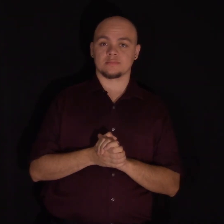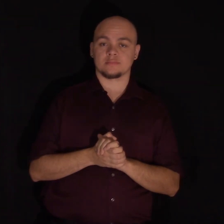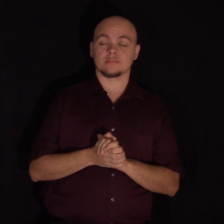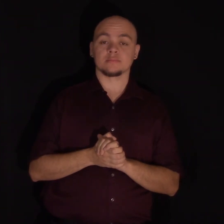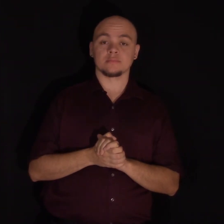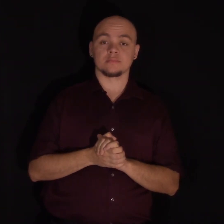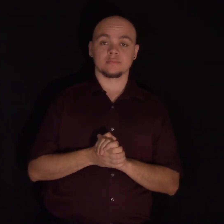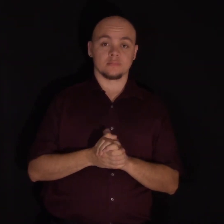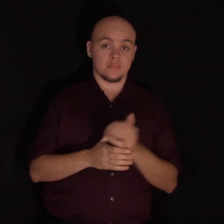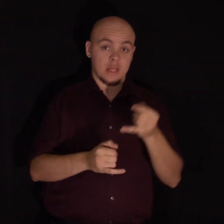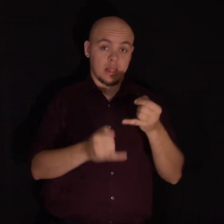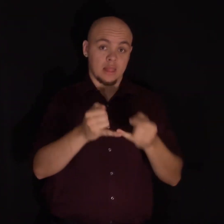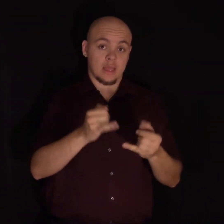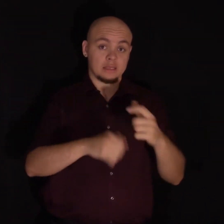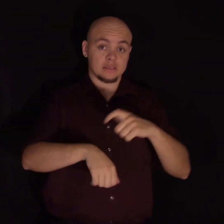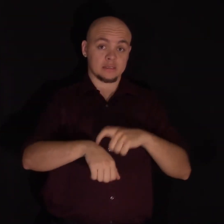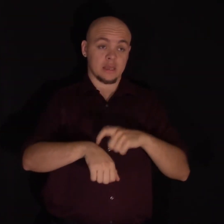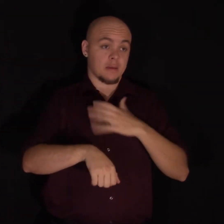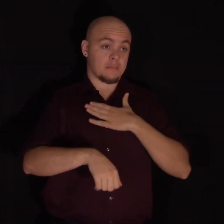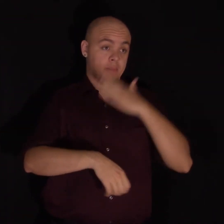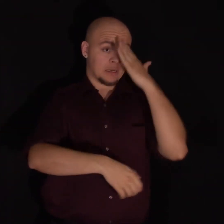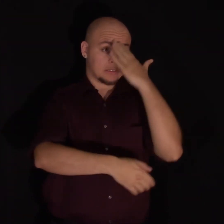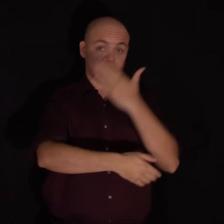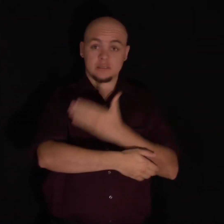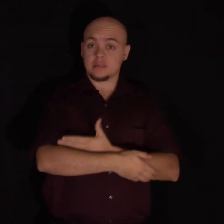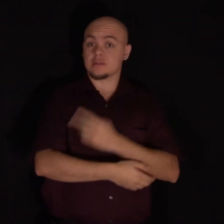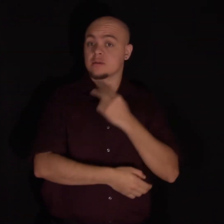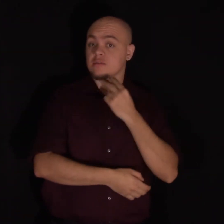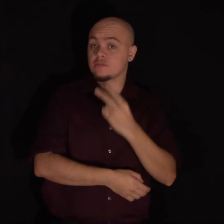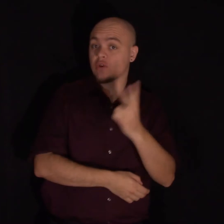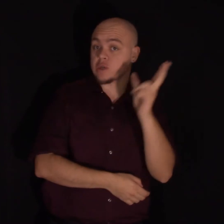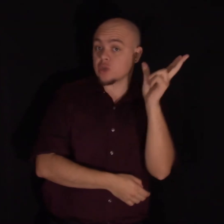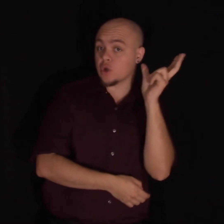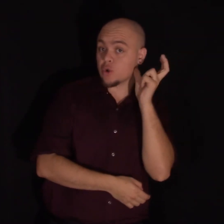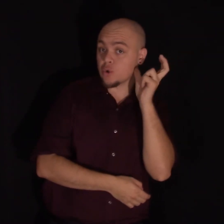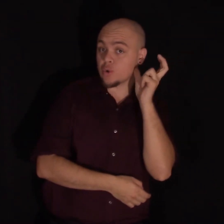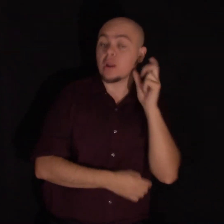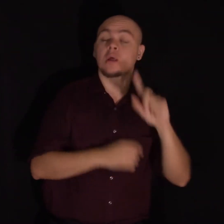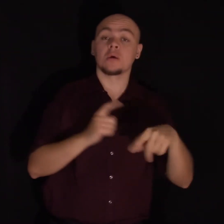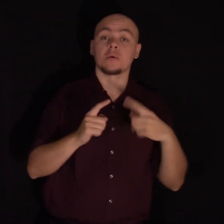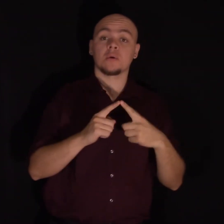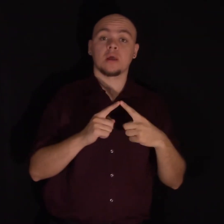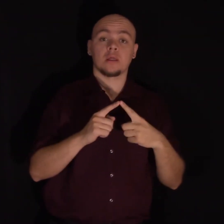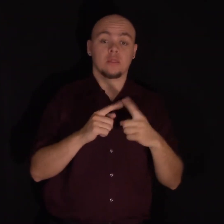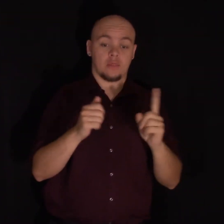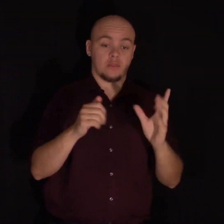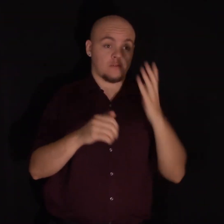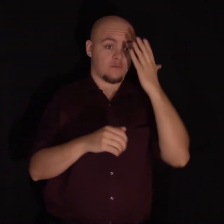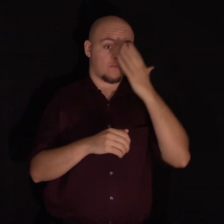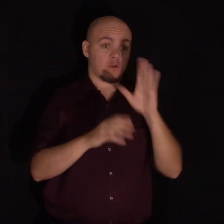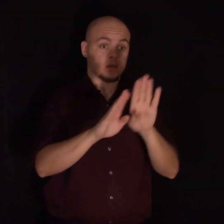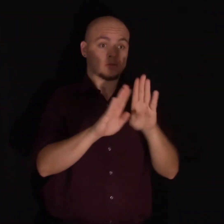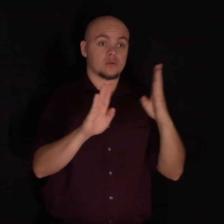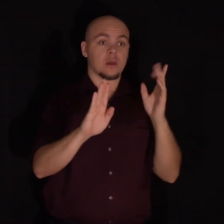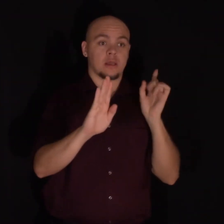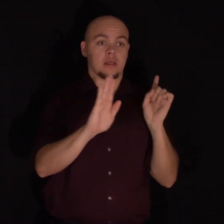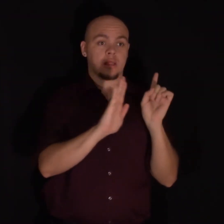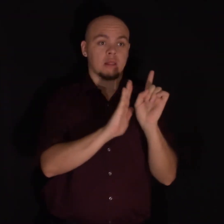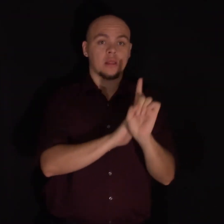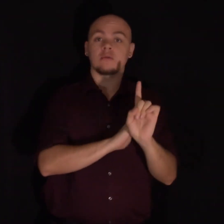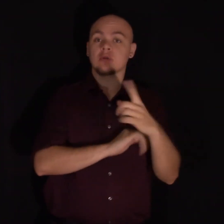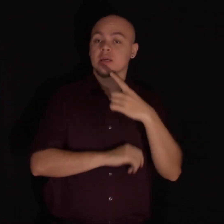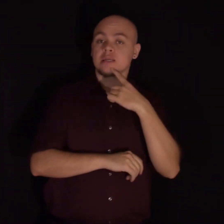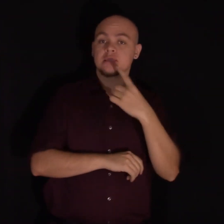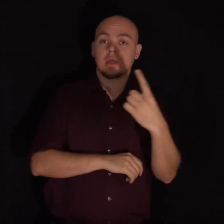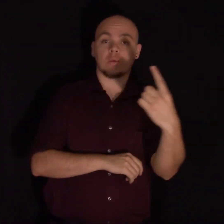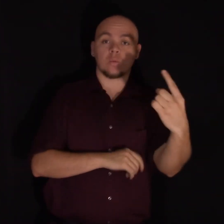The last time I heard my son's voice was when he walked out the front door on his way to school. He called out